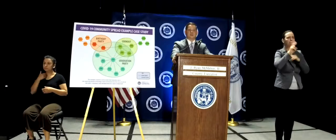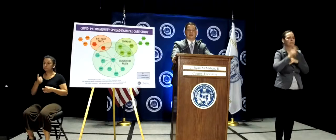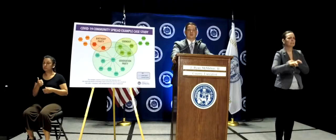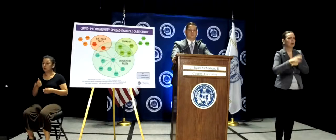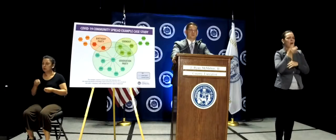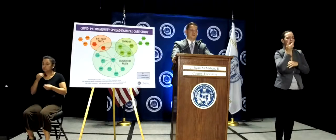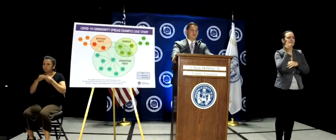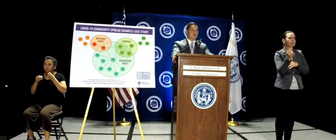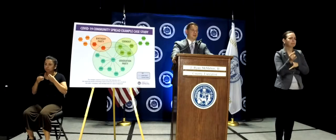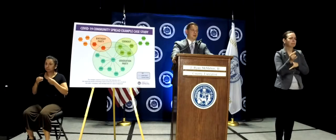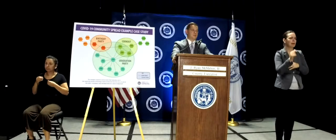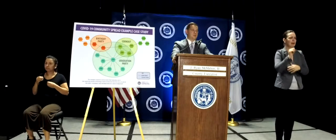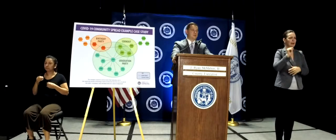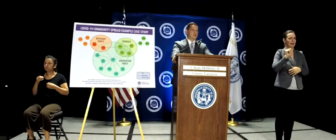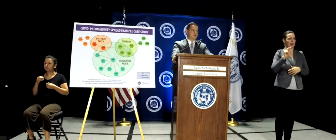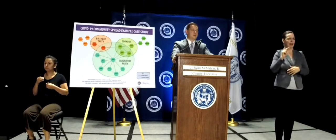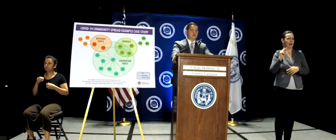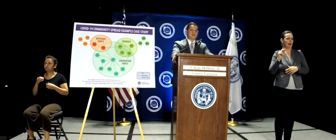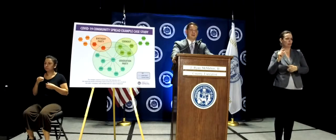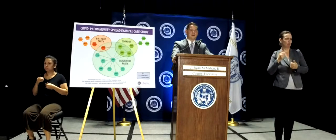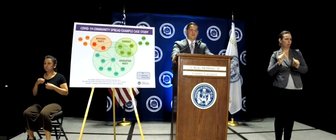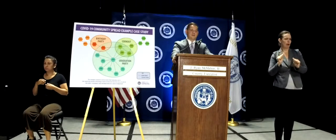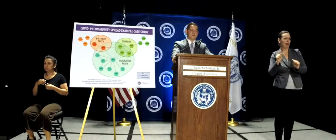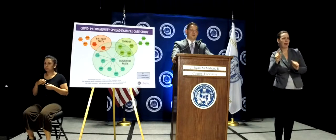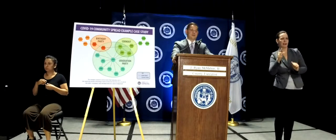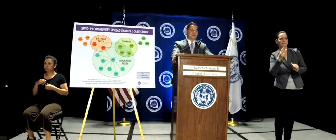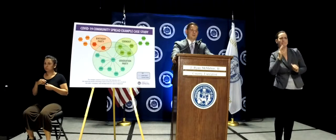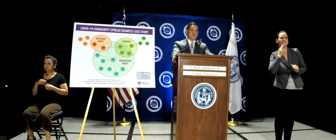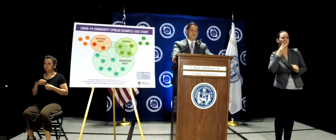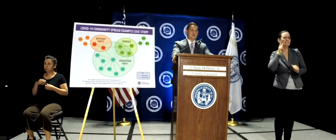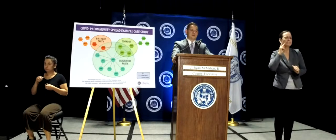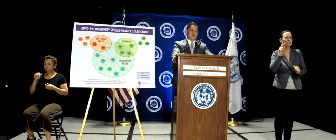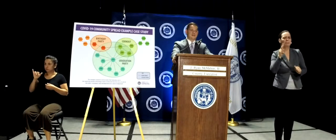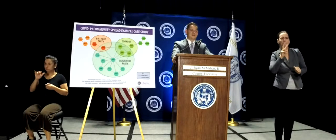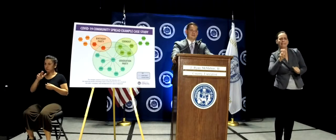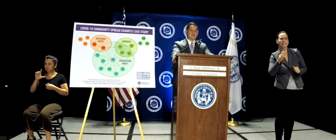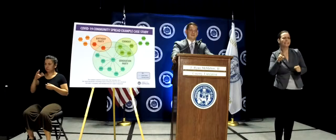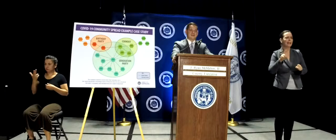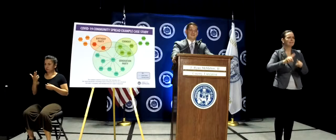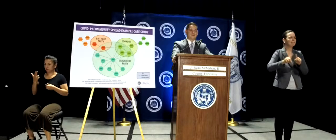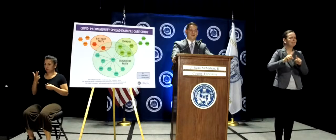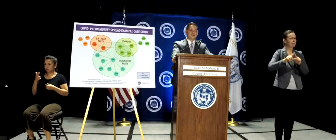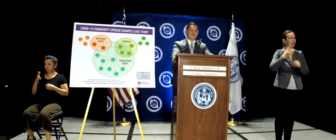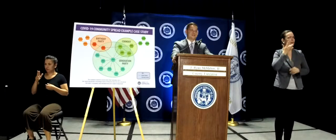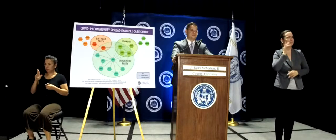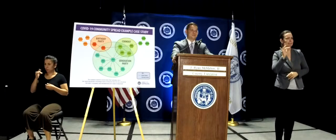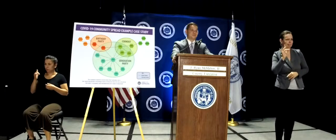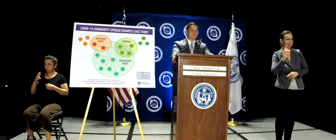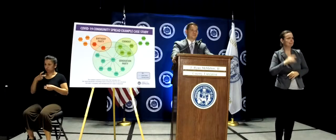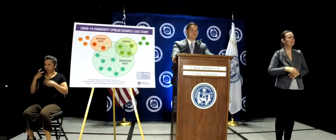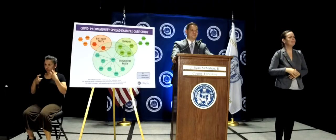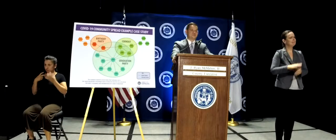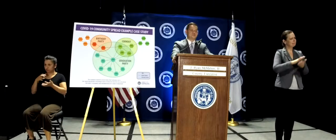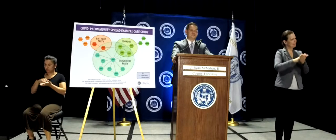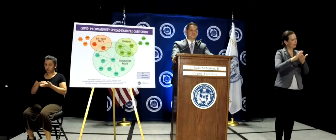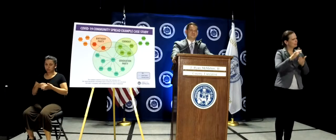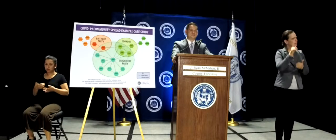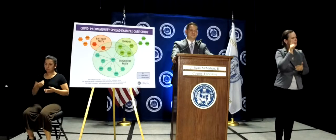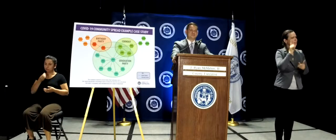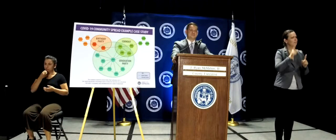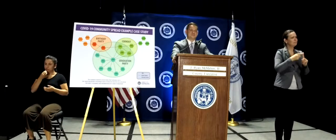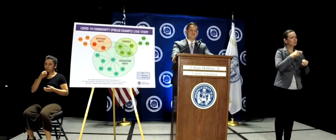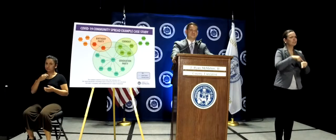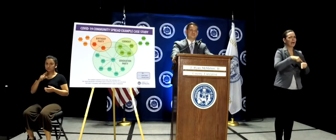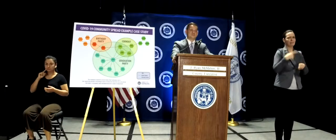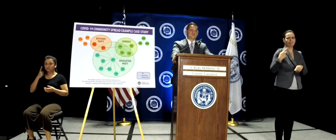get some of Dr. Gupta's veggie pizza. So, but it was a nice lunch. The doctor's on a